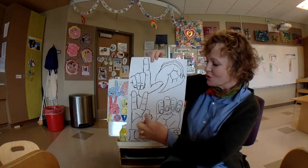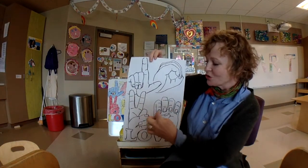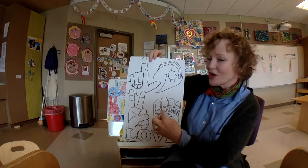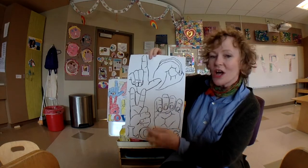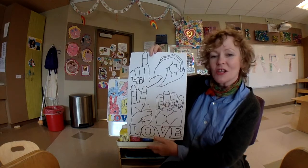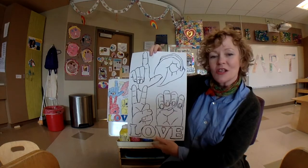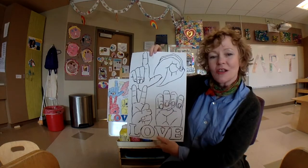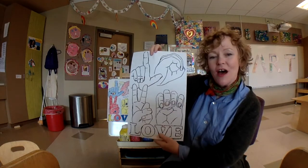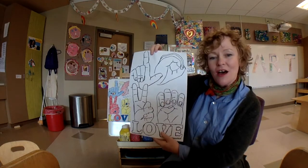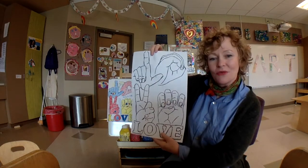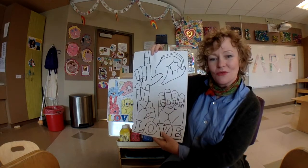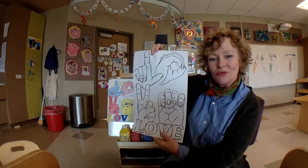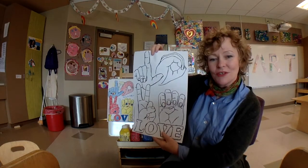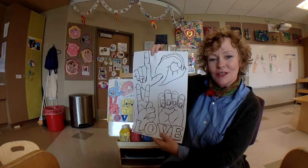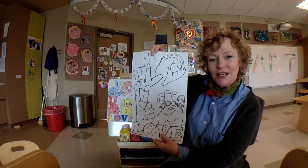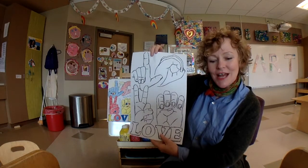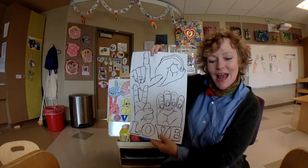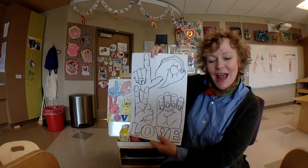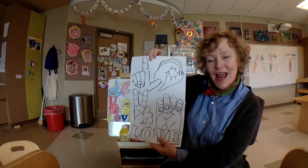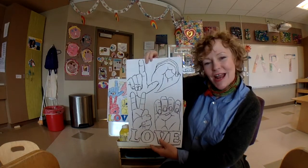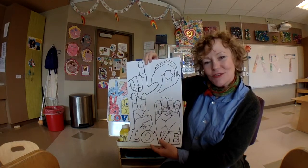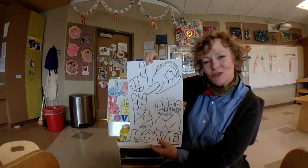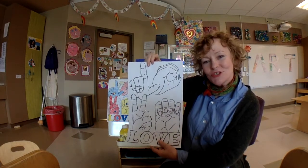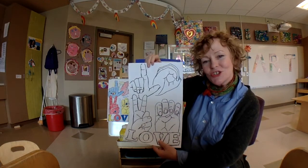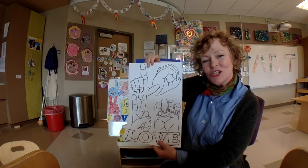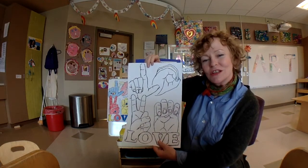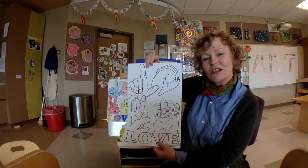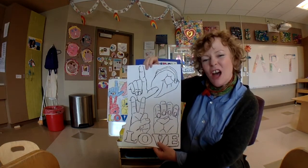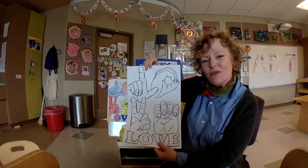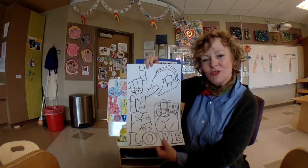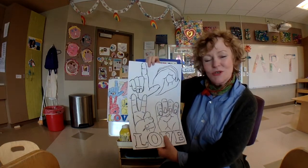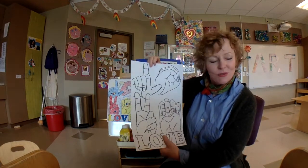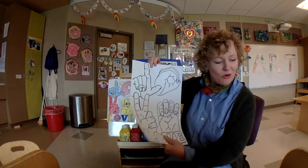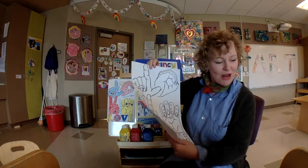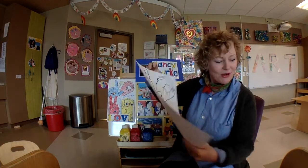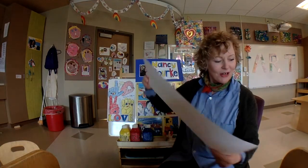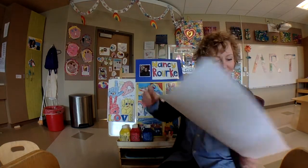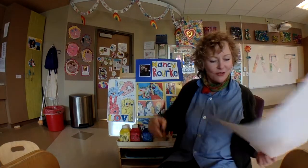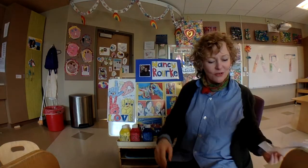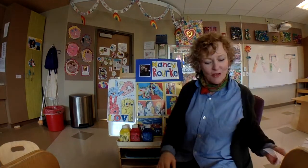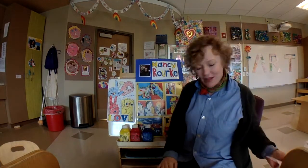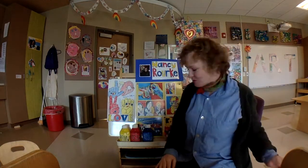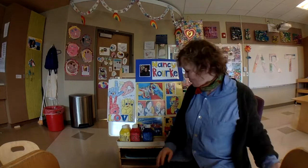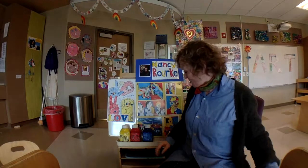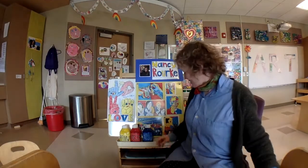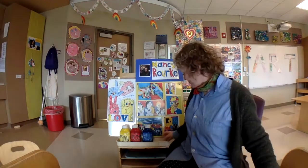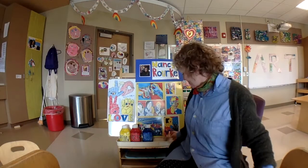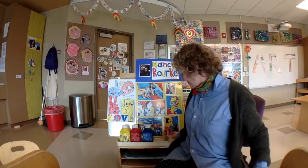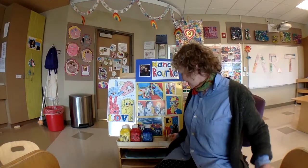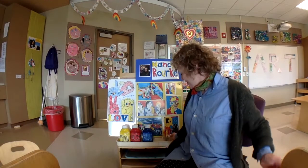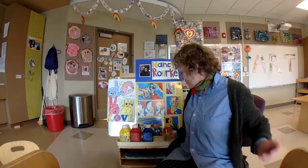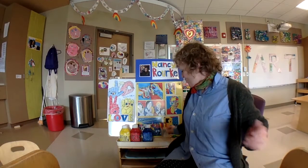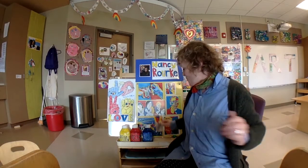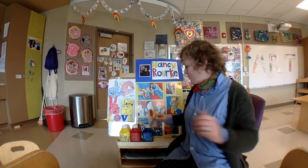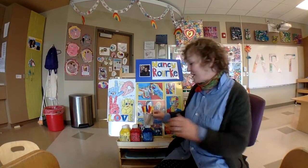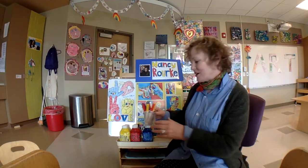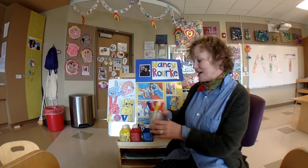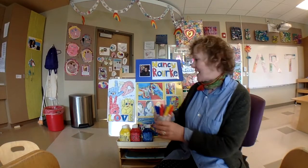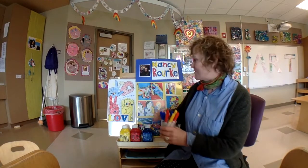word love. And since she loves using primary colors, that's what we're going to do. We are going to have